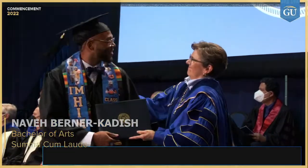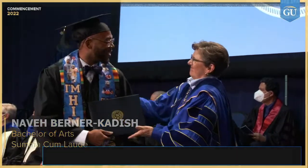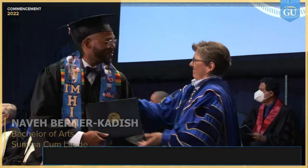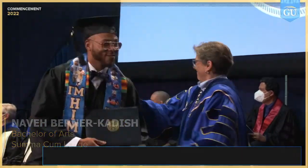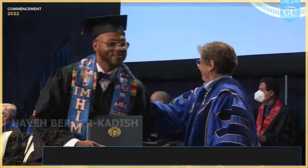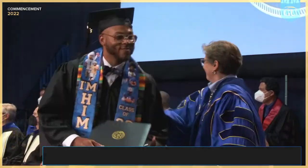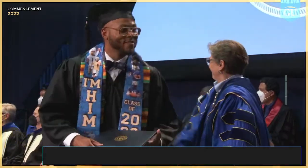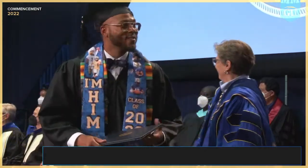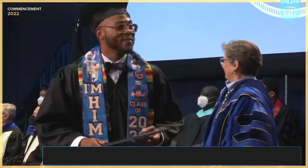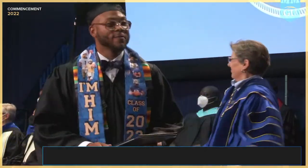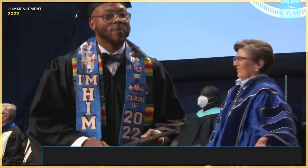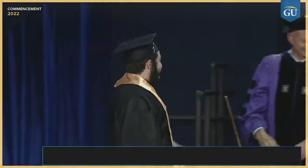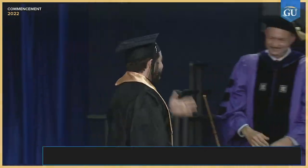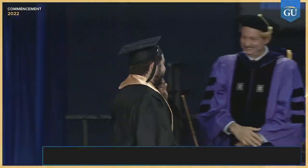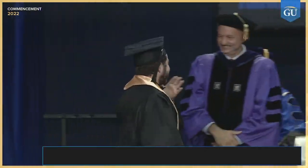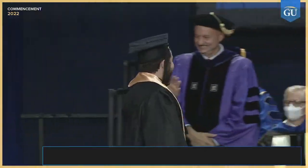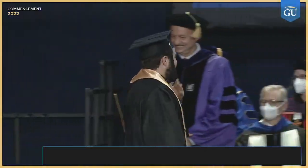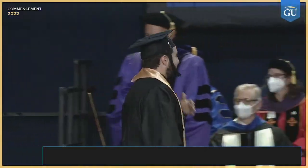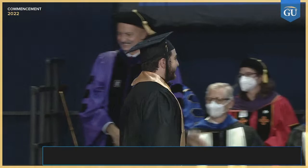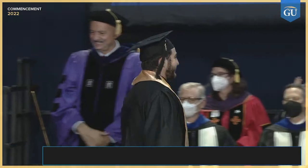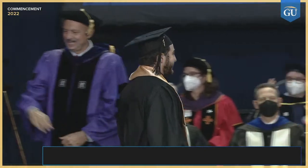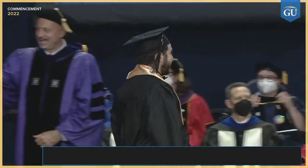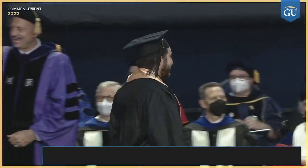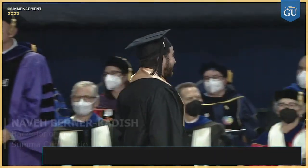Navea Berner Kadish.